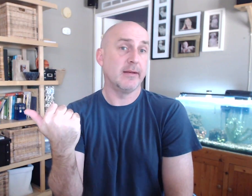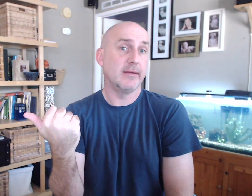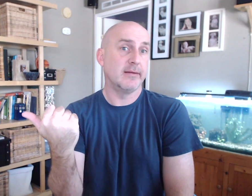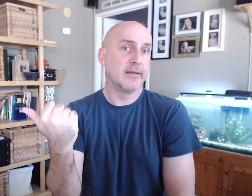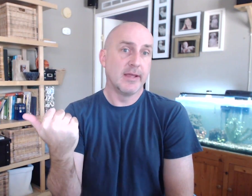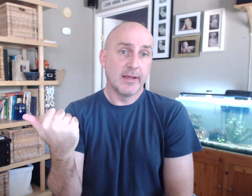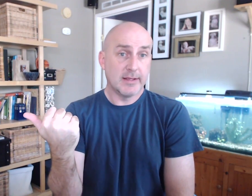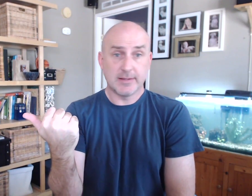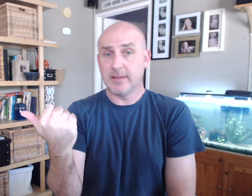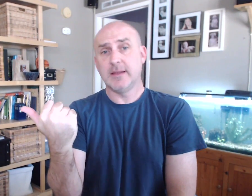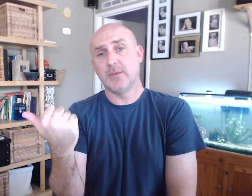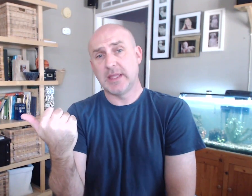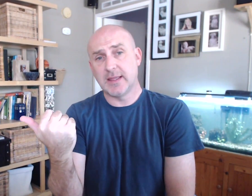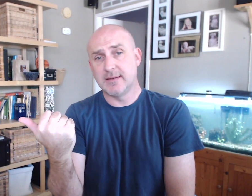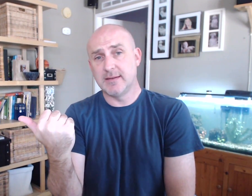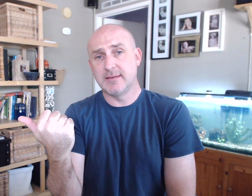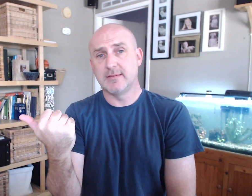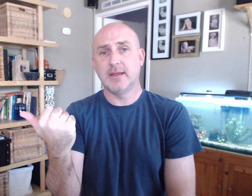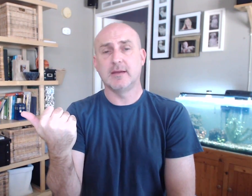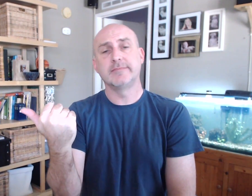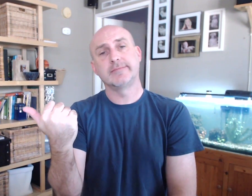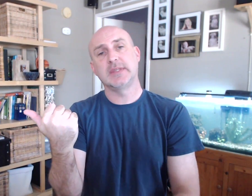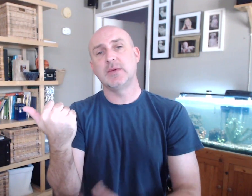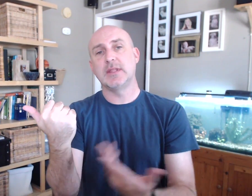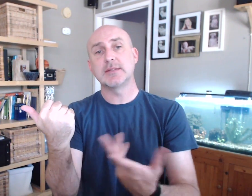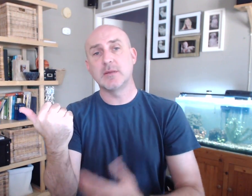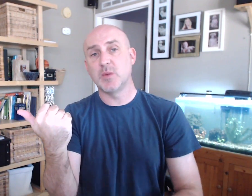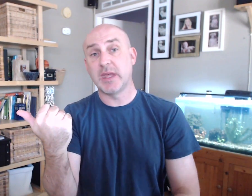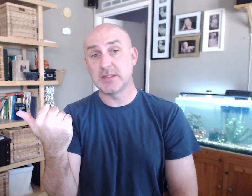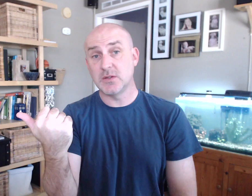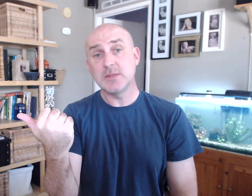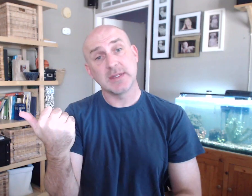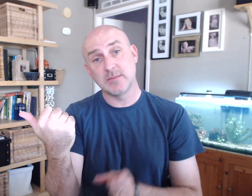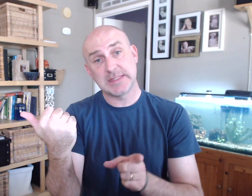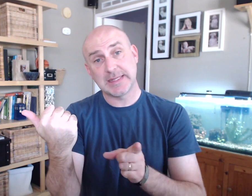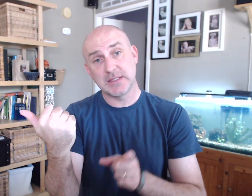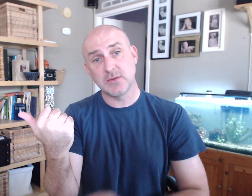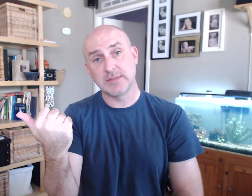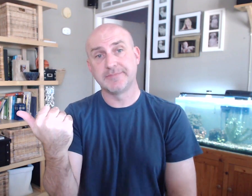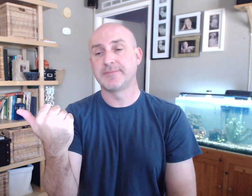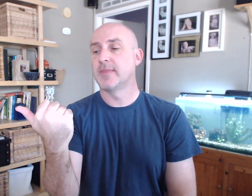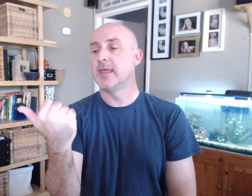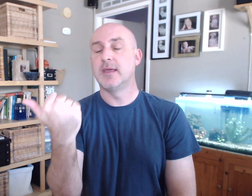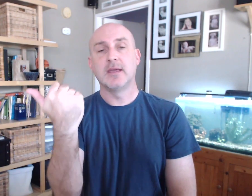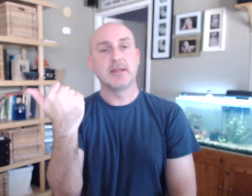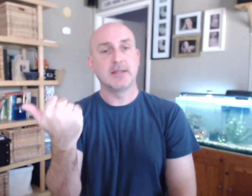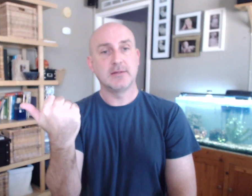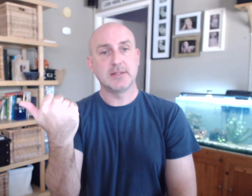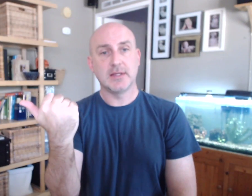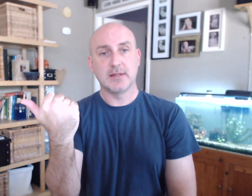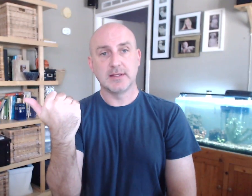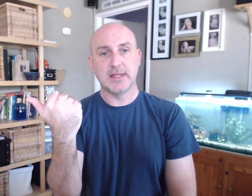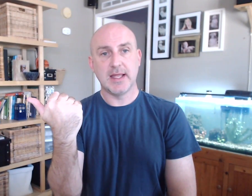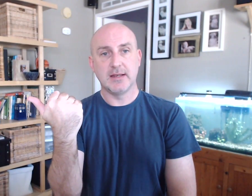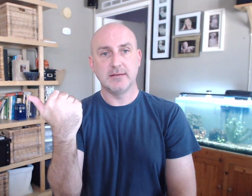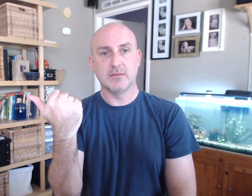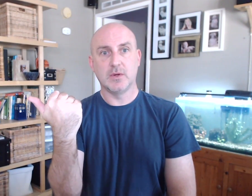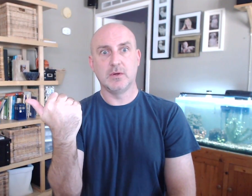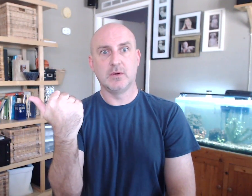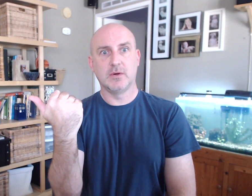and it's a holiday weekend, and yeah. Anyway, that's going to be my excuse, and I'm sticking to it. Here's the 10. Whoa, I'm